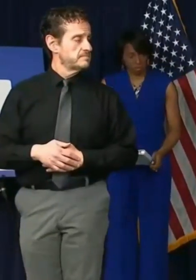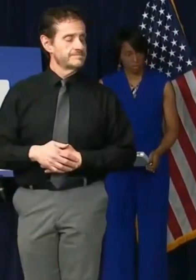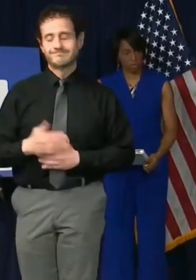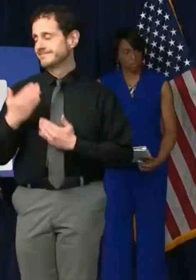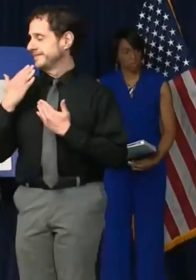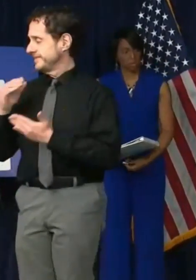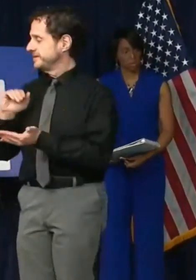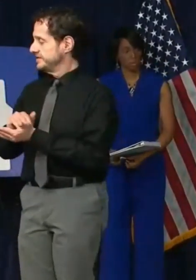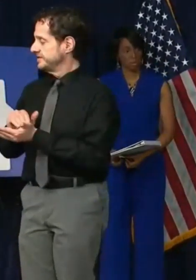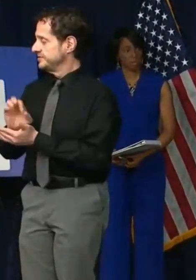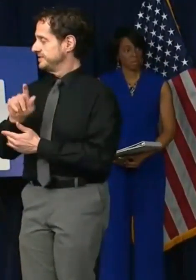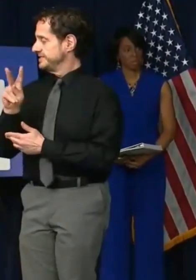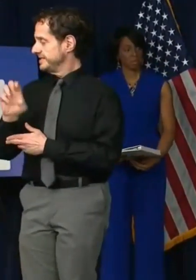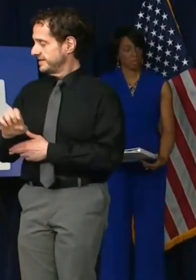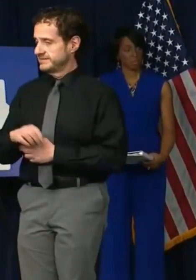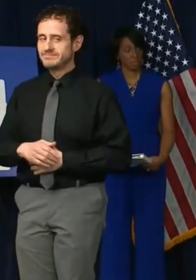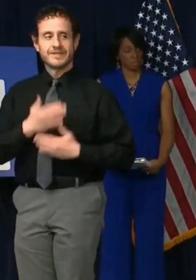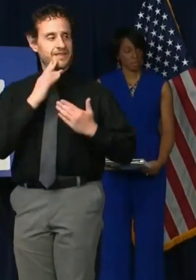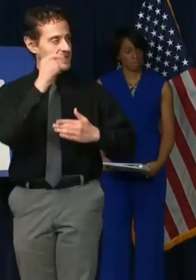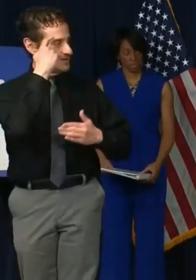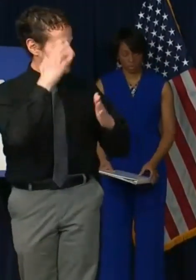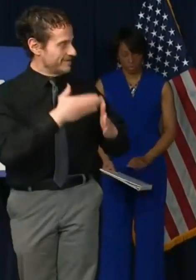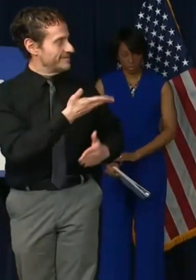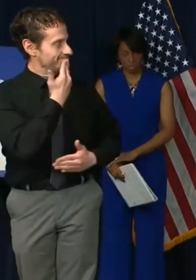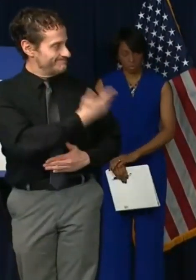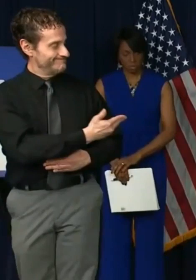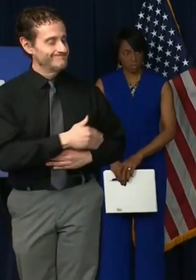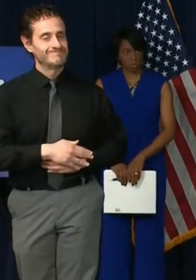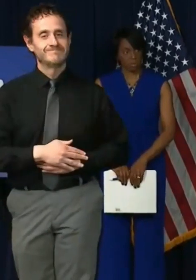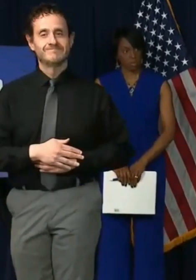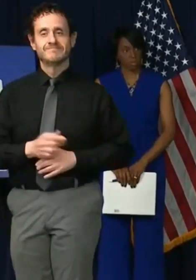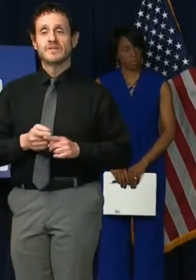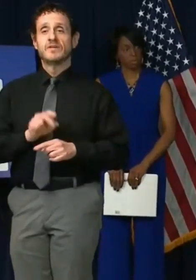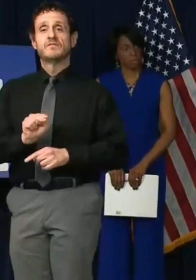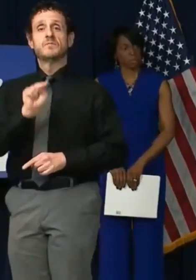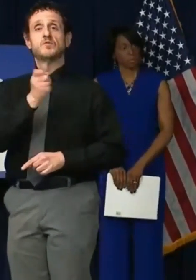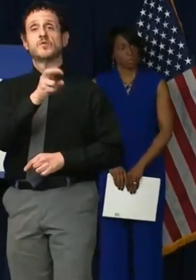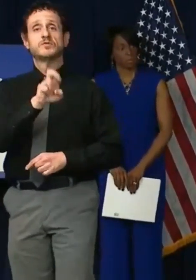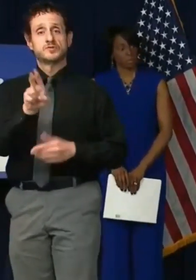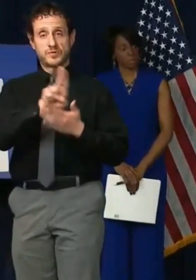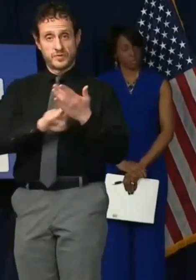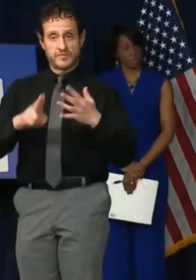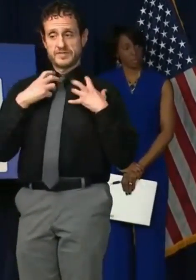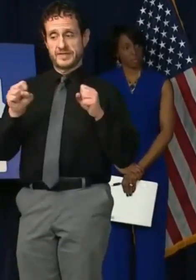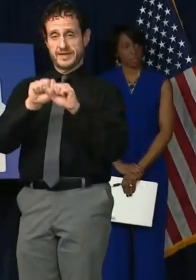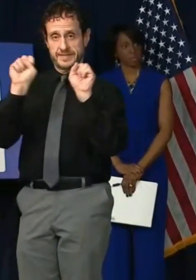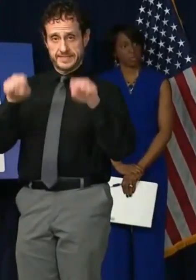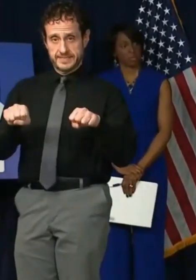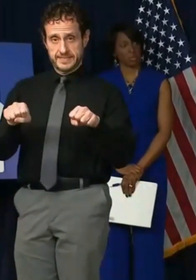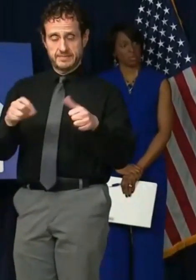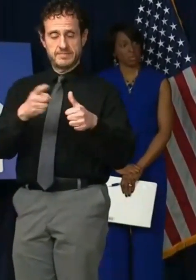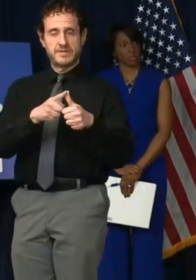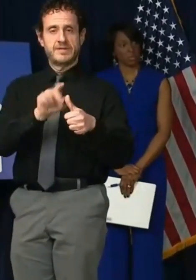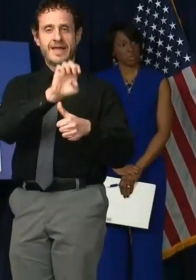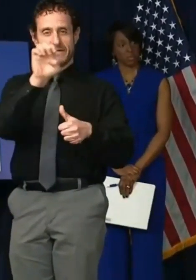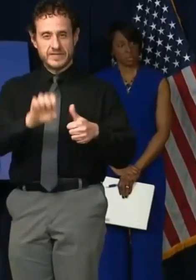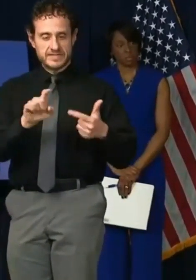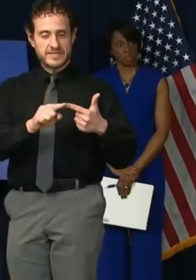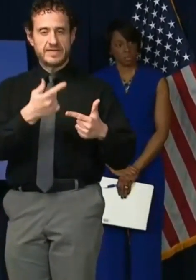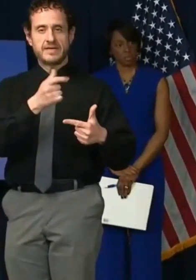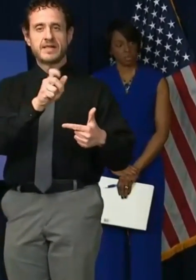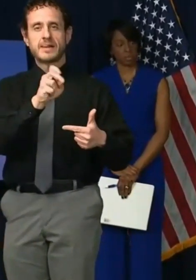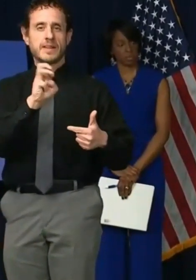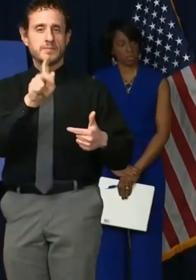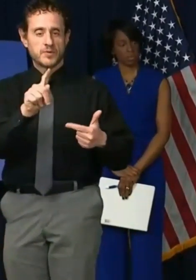Thank you, Dr. Ezike. Thank you, Governor Pritzker. On behalf of North Shore University Health System, which includes Evanston,